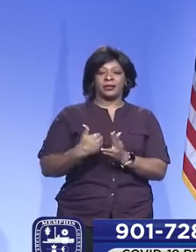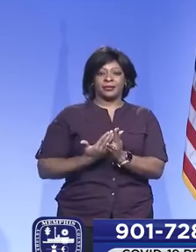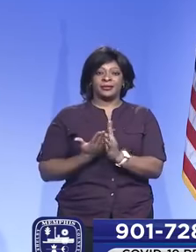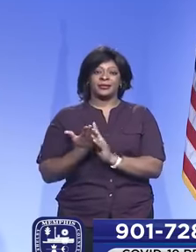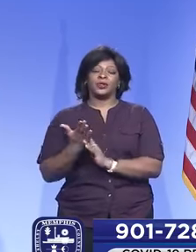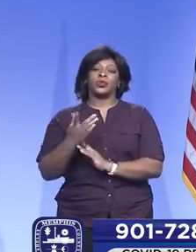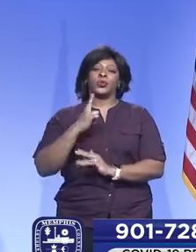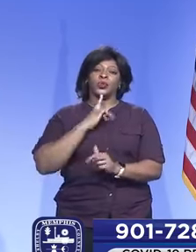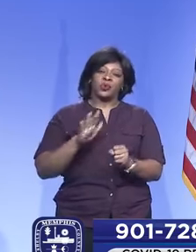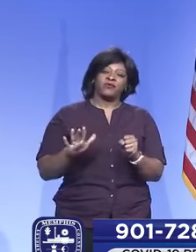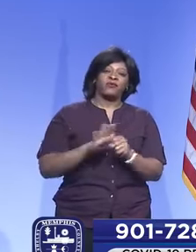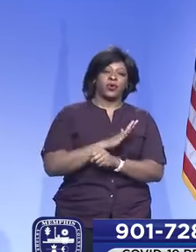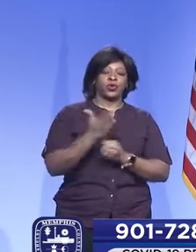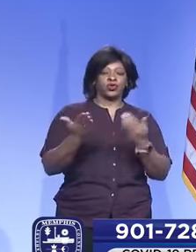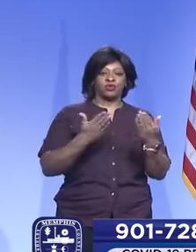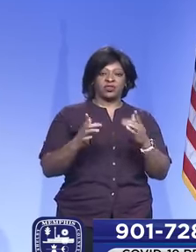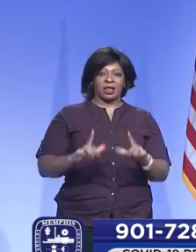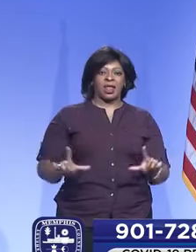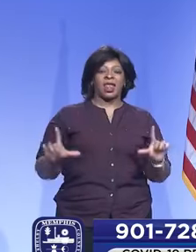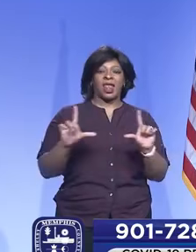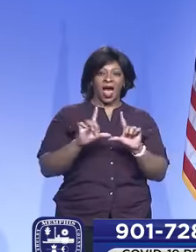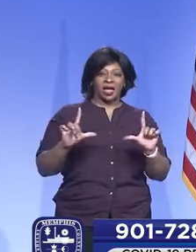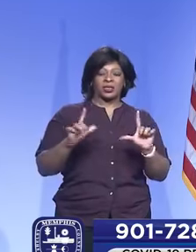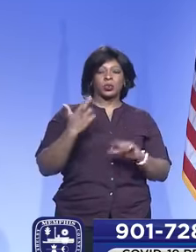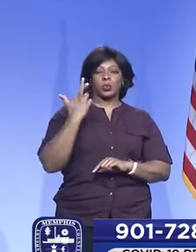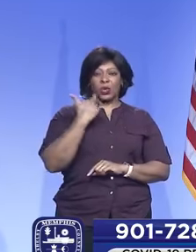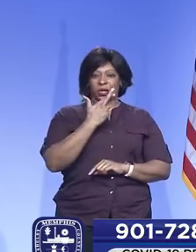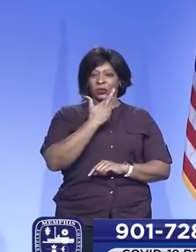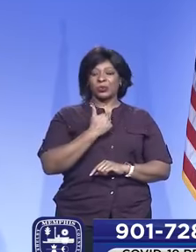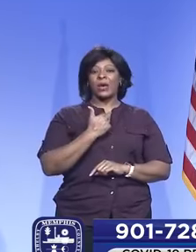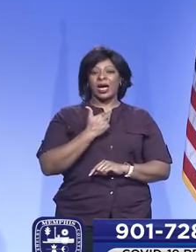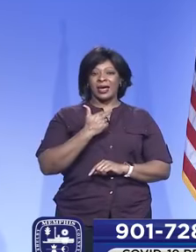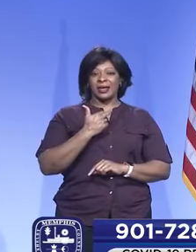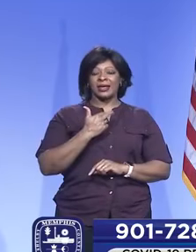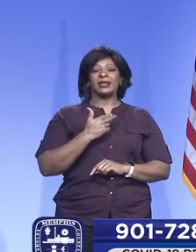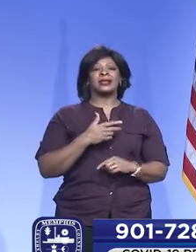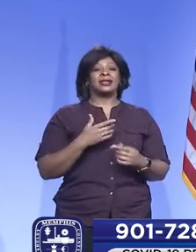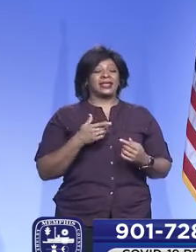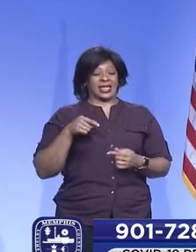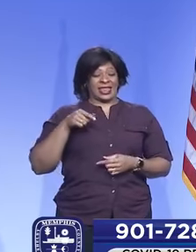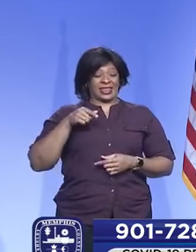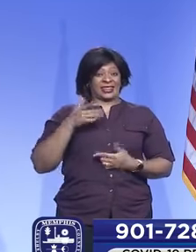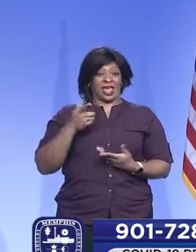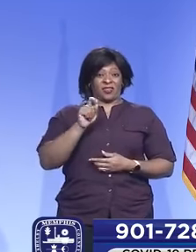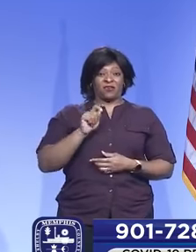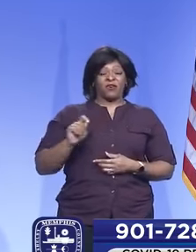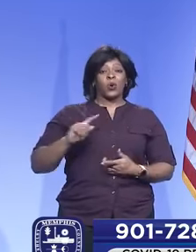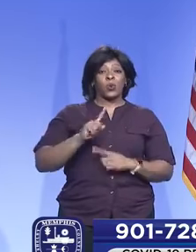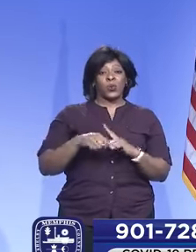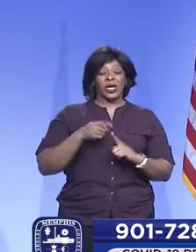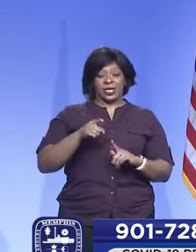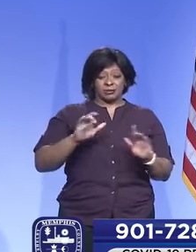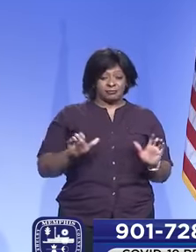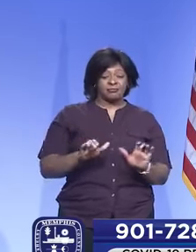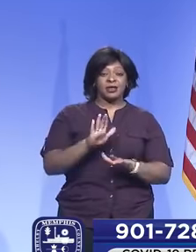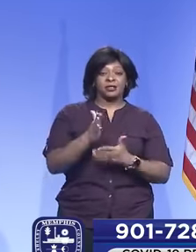a full service licensed restaurant. And therefore, once he